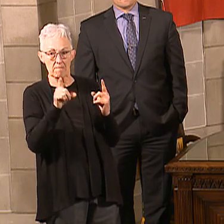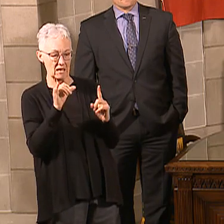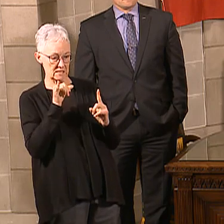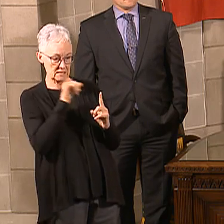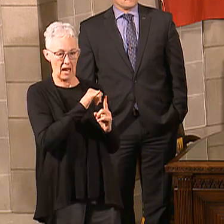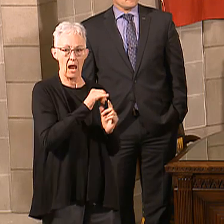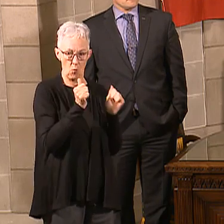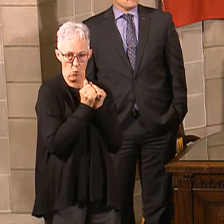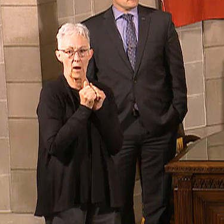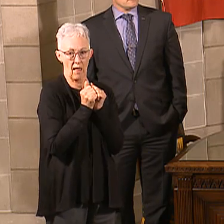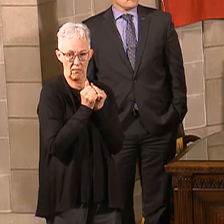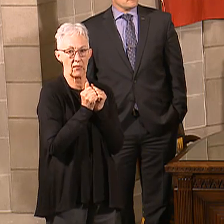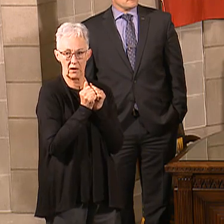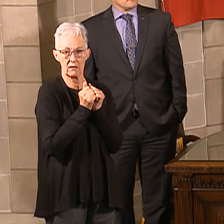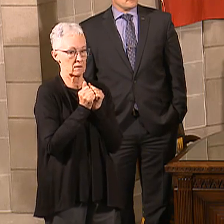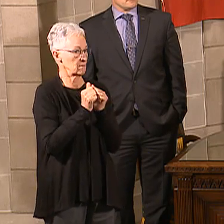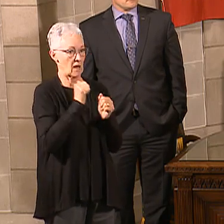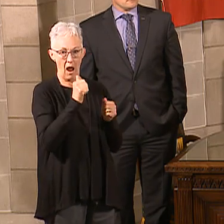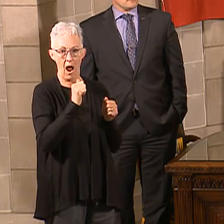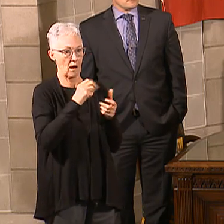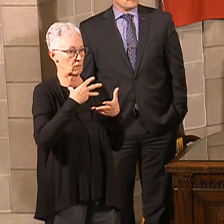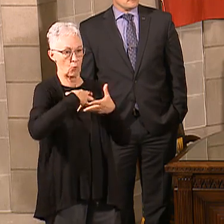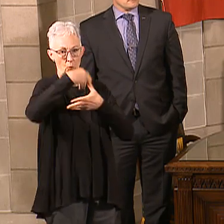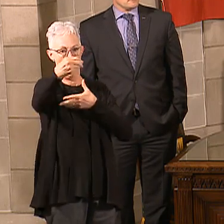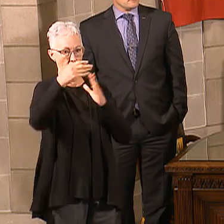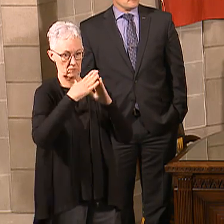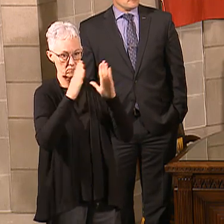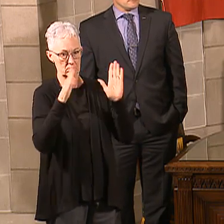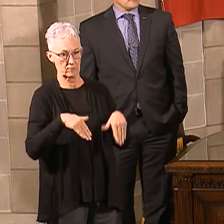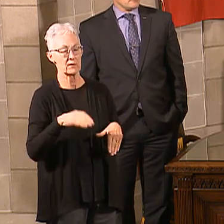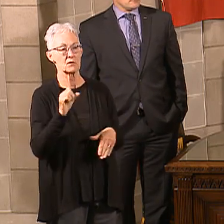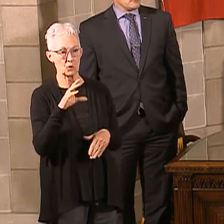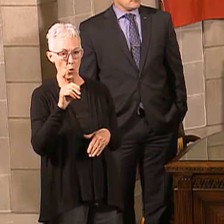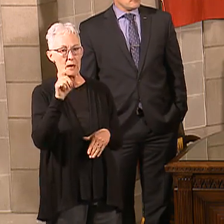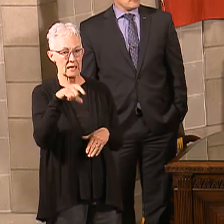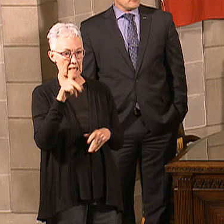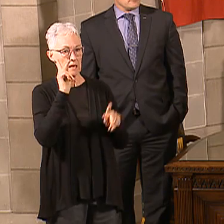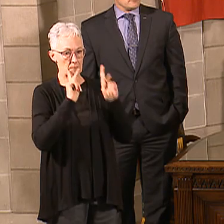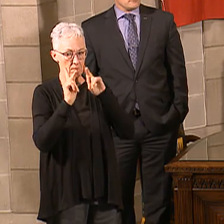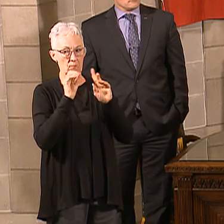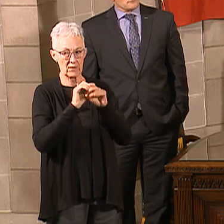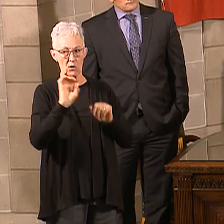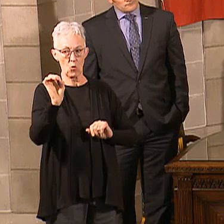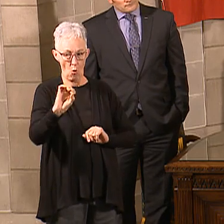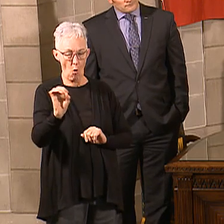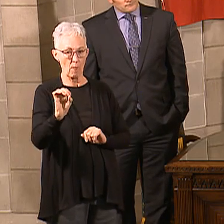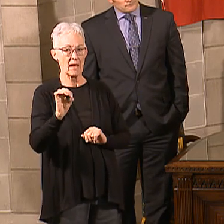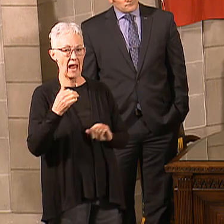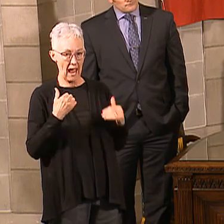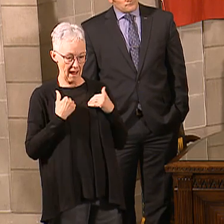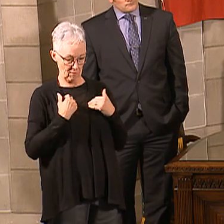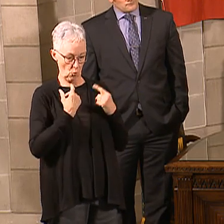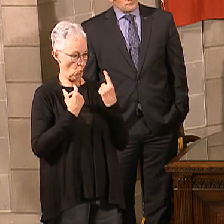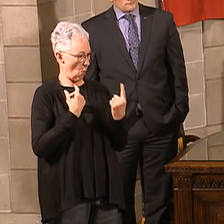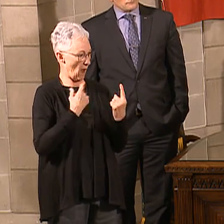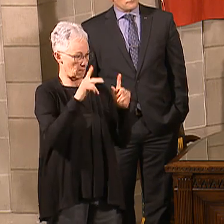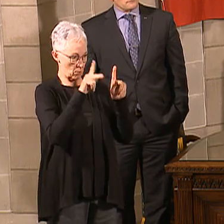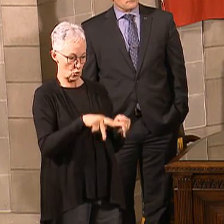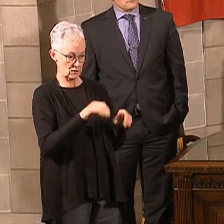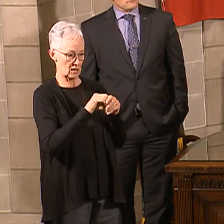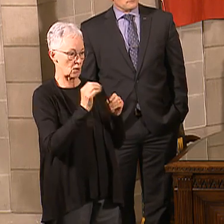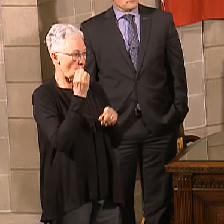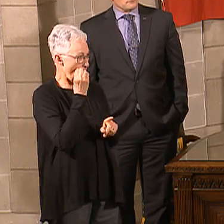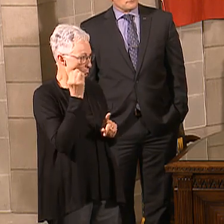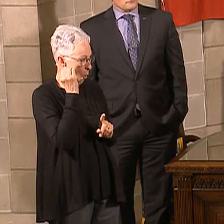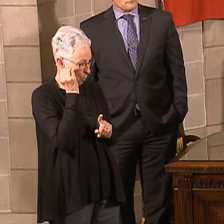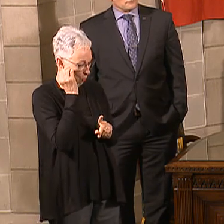led to our triggering of that directed health measure. We need people in Omaha, again, if you're got those flu symptoms, if you're sick, stay home. If